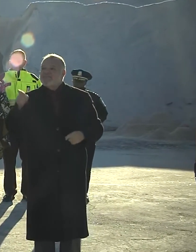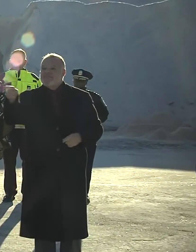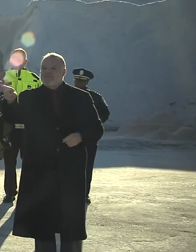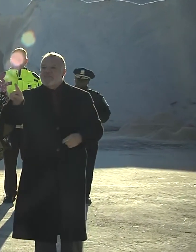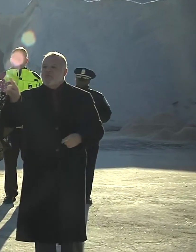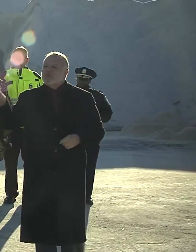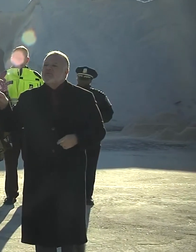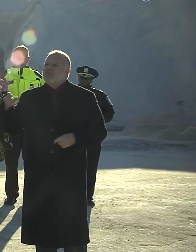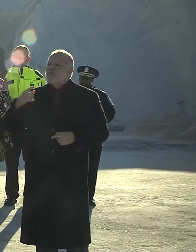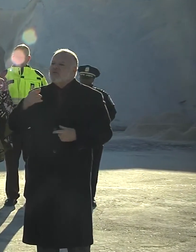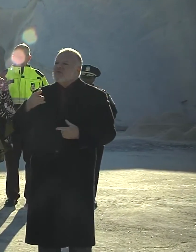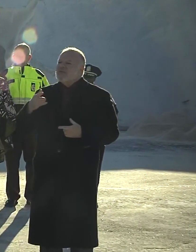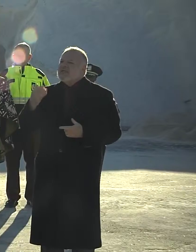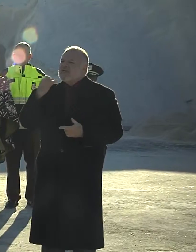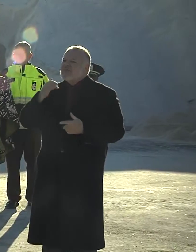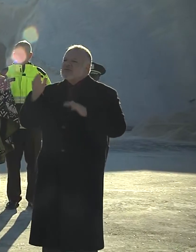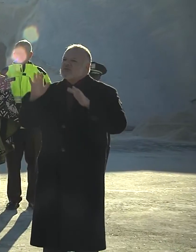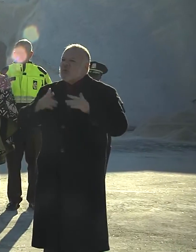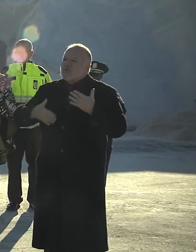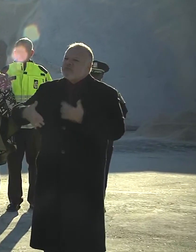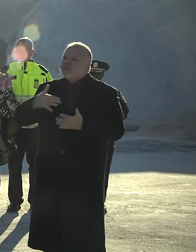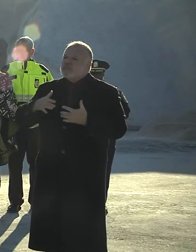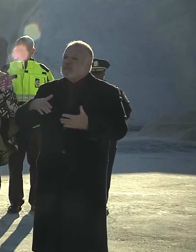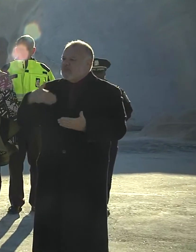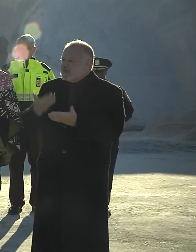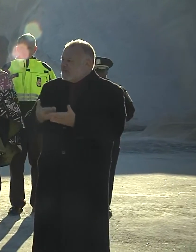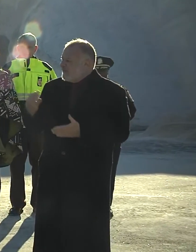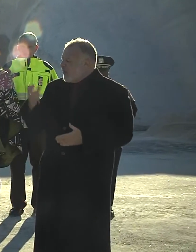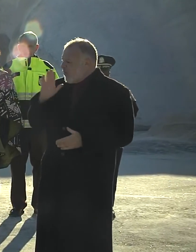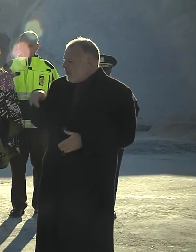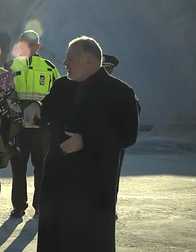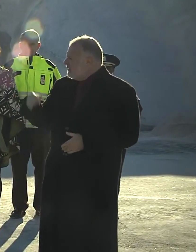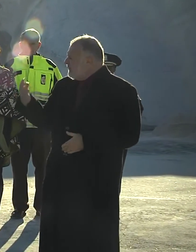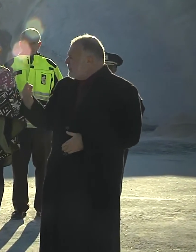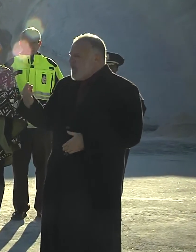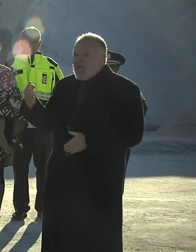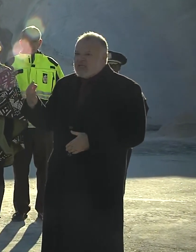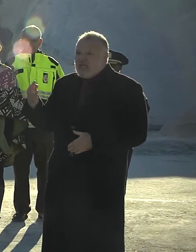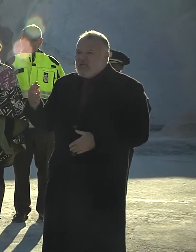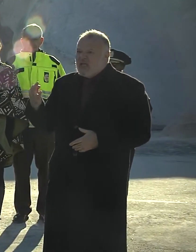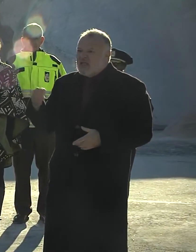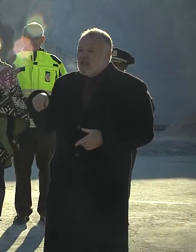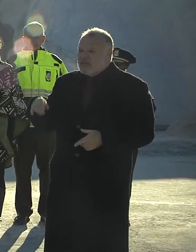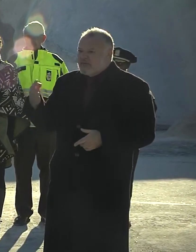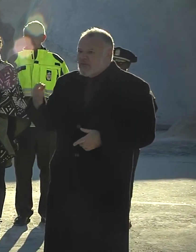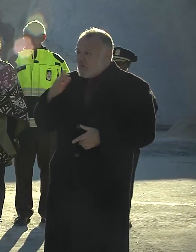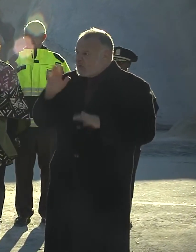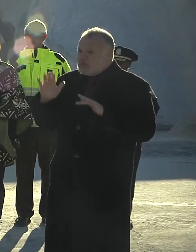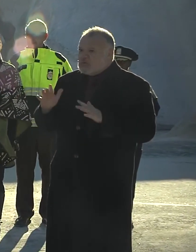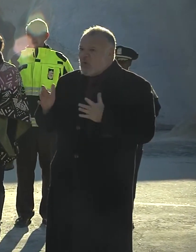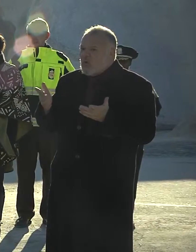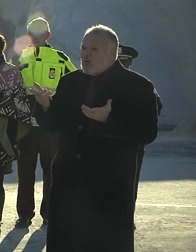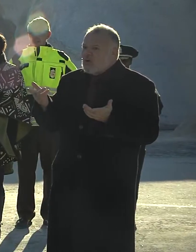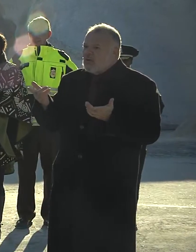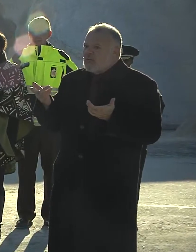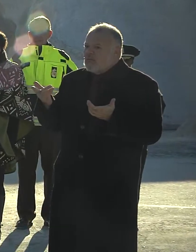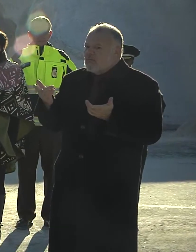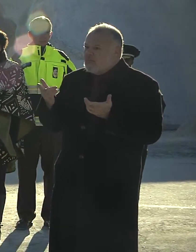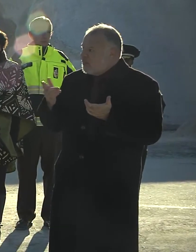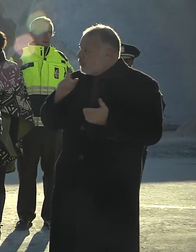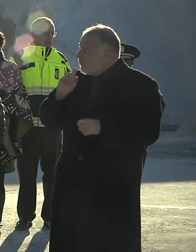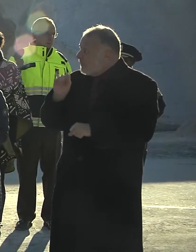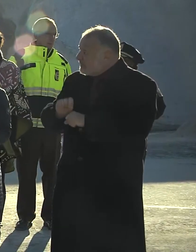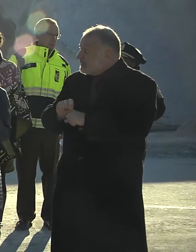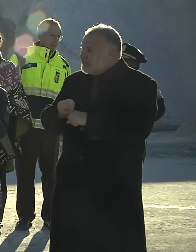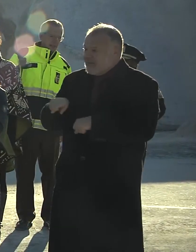Friday. How much of a winter storm are you expecting for Boston on Friday? I'm going to pass it over to Superintendent Brohl. Thank you,